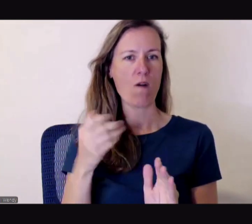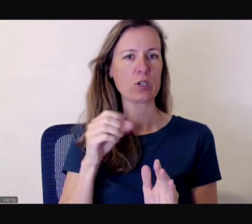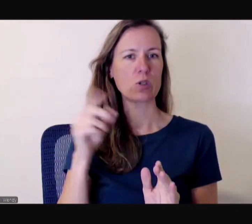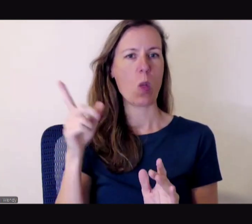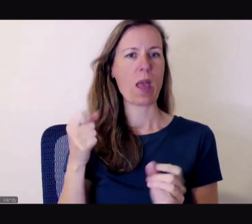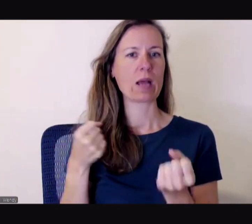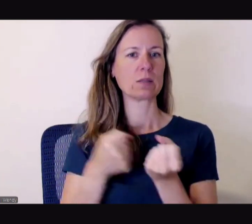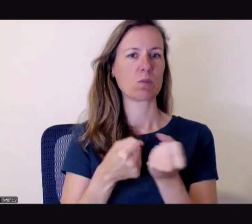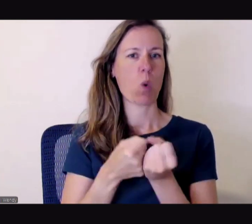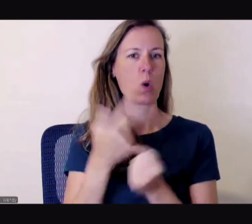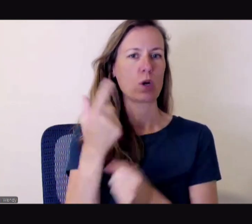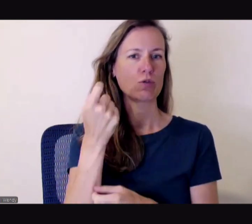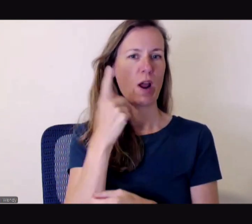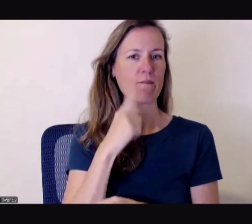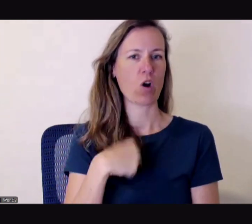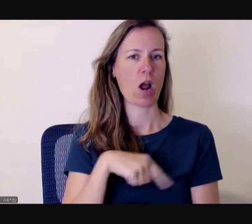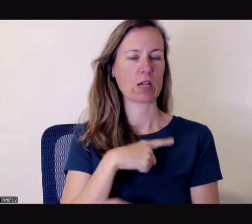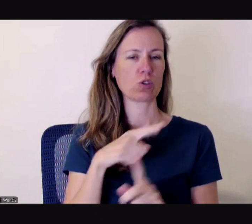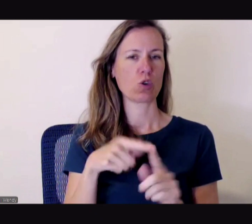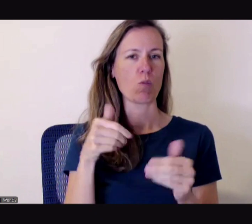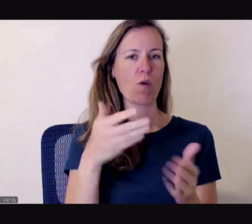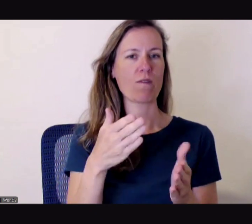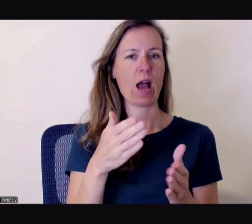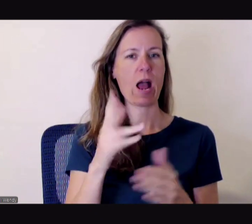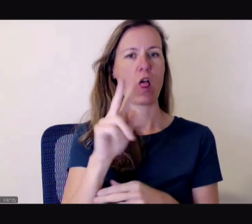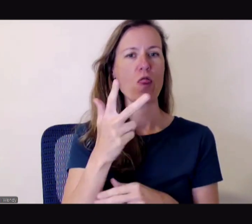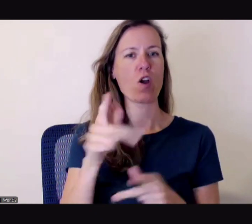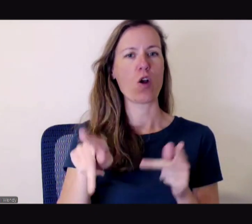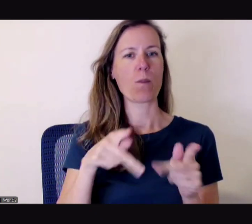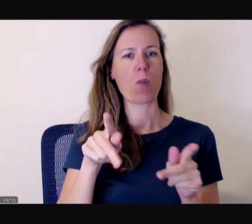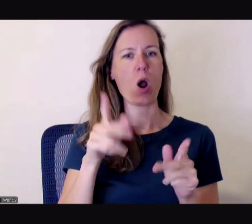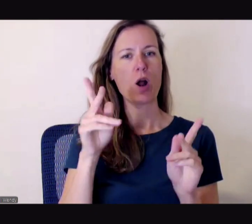training. So, yes. Thank you.